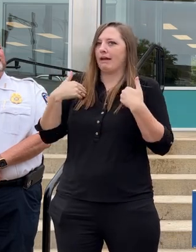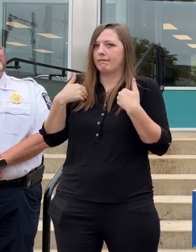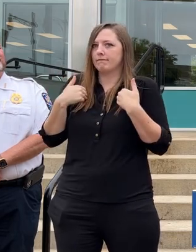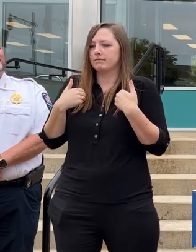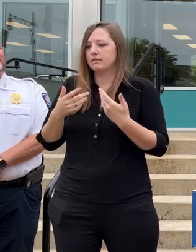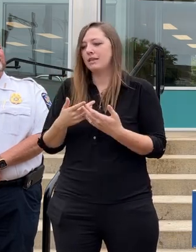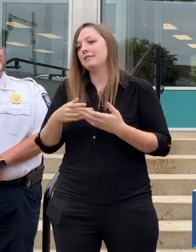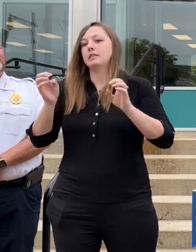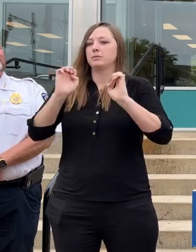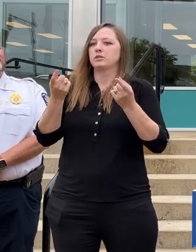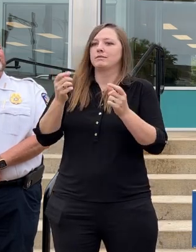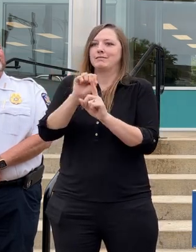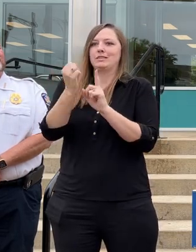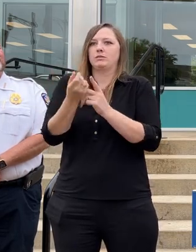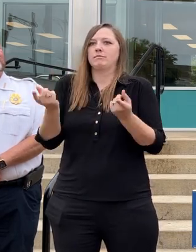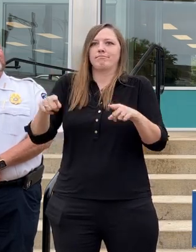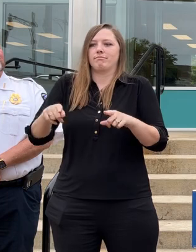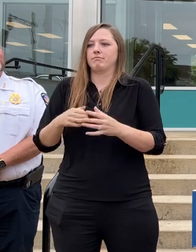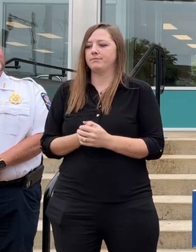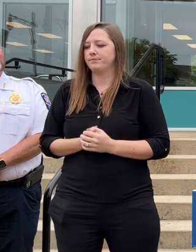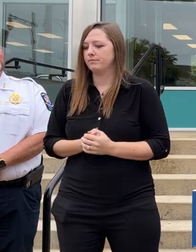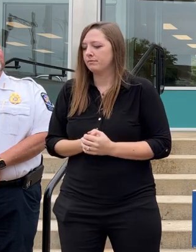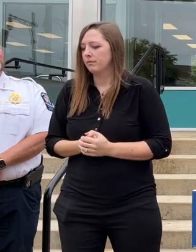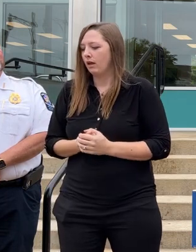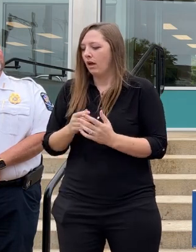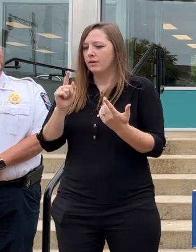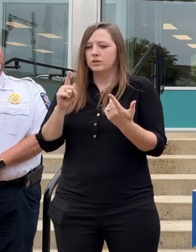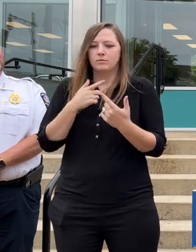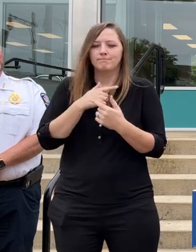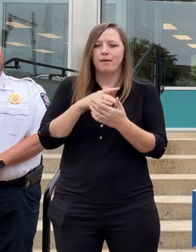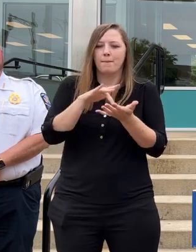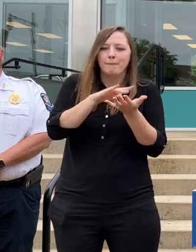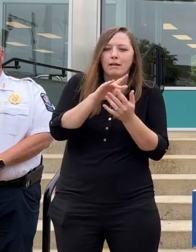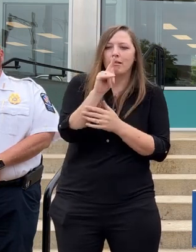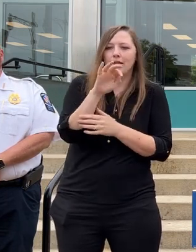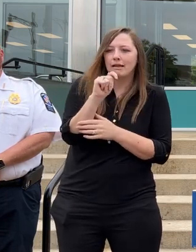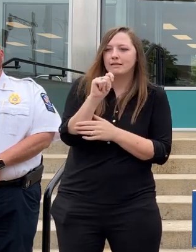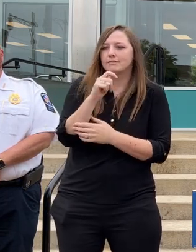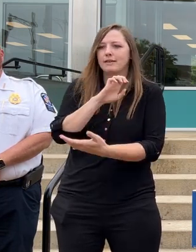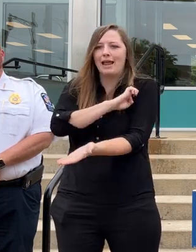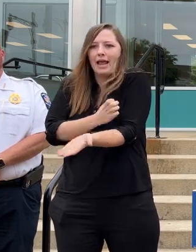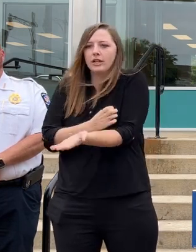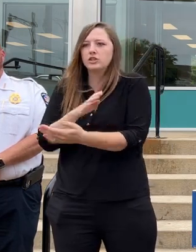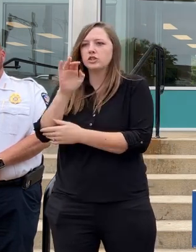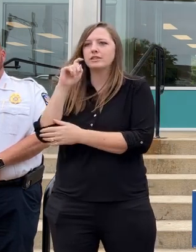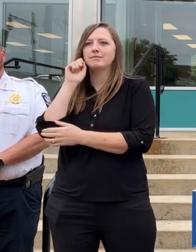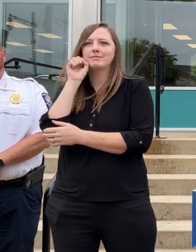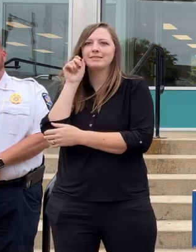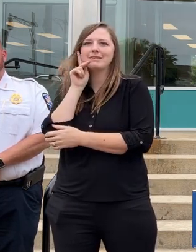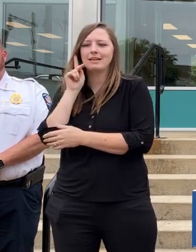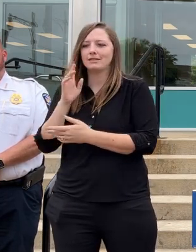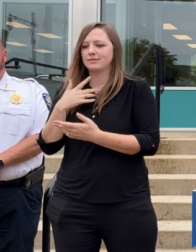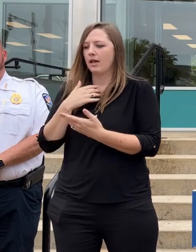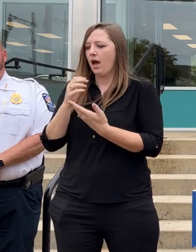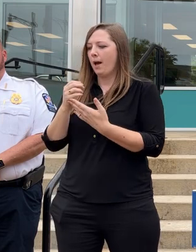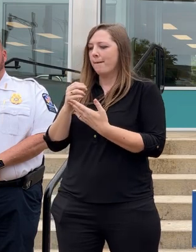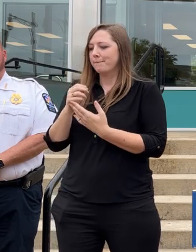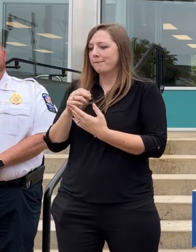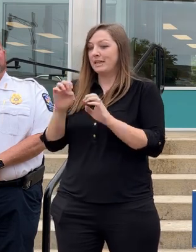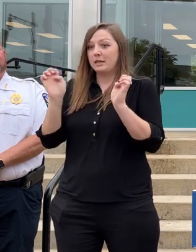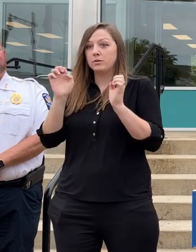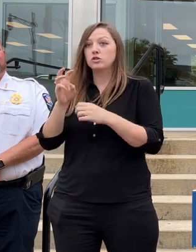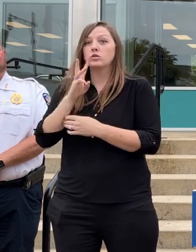in an emergency situation. They range from first aid kits, power bars, emergency supply of drinking water,